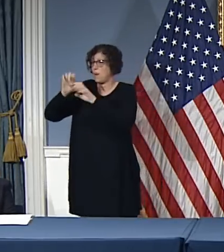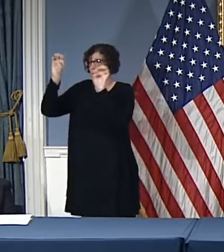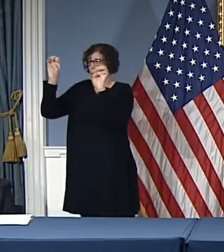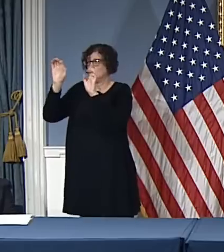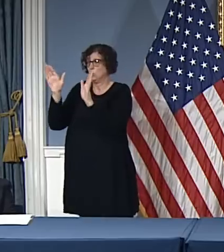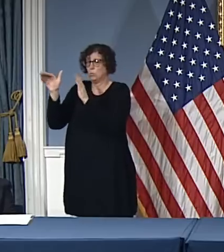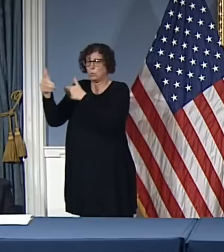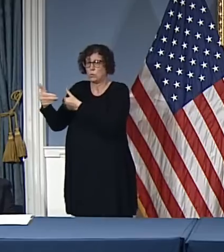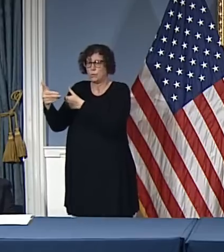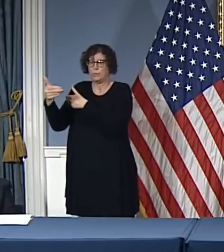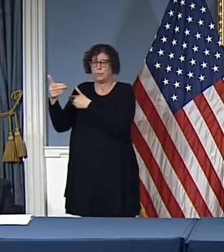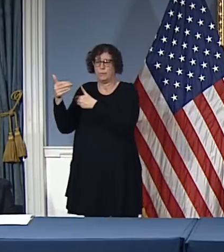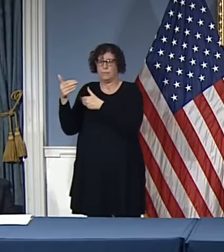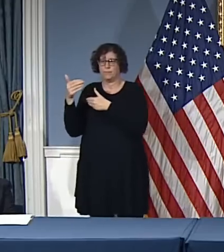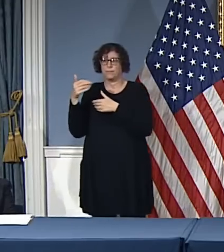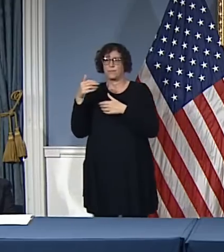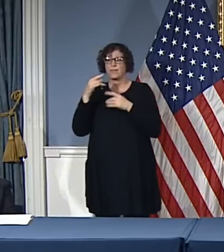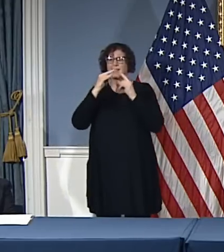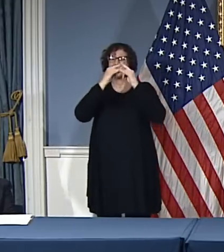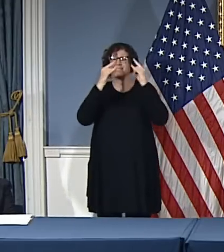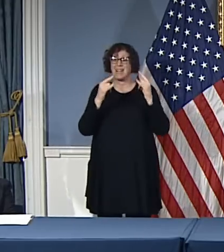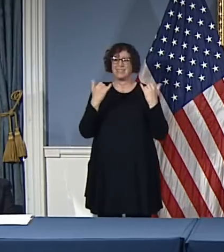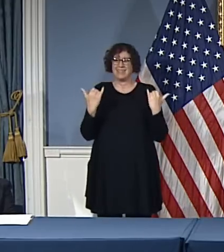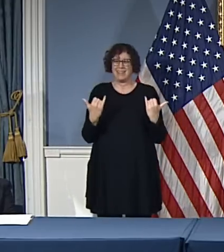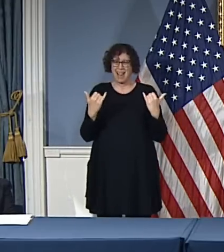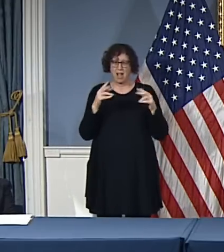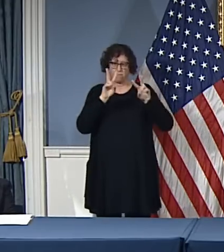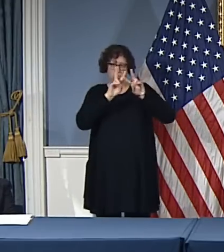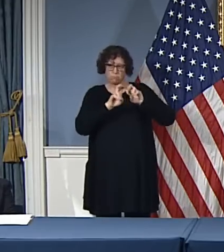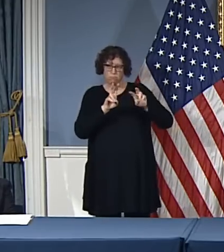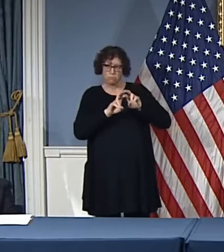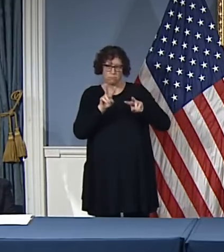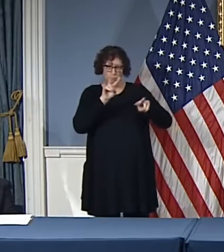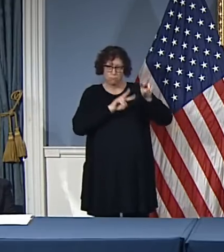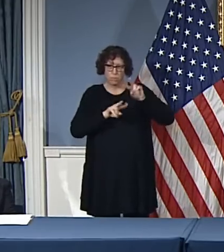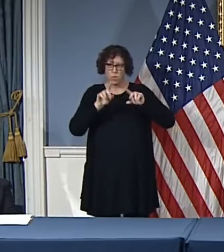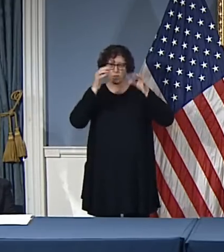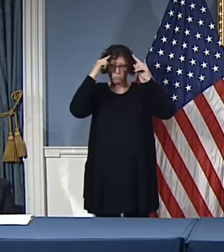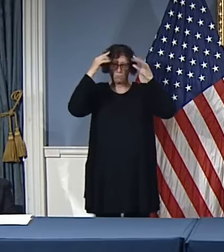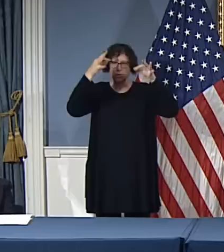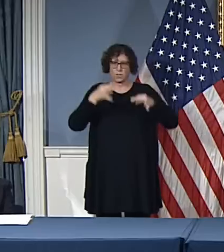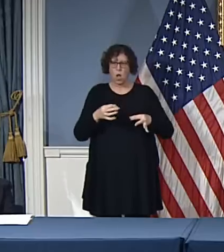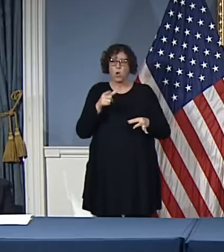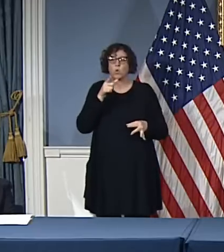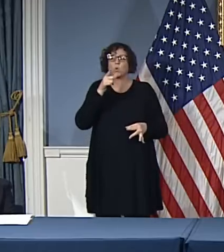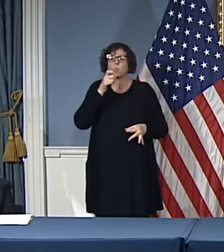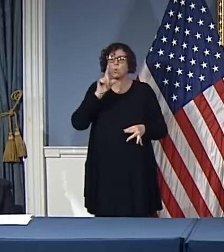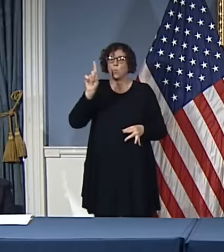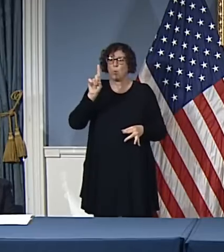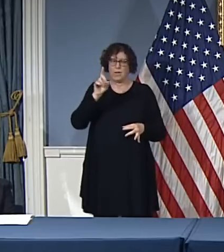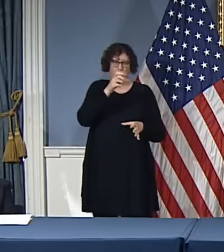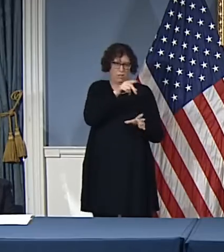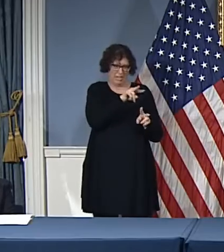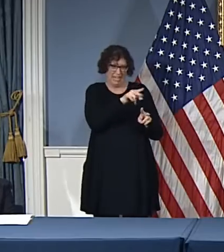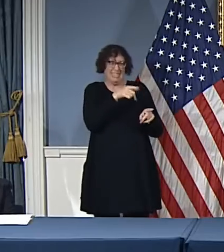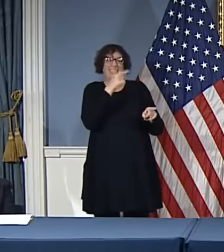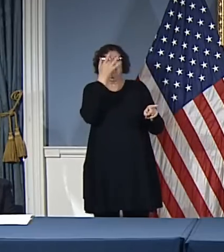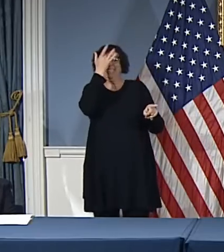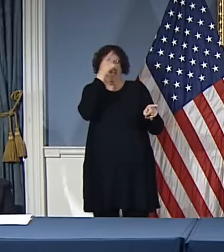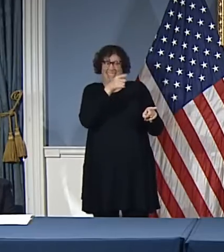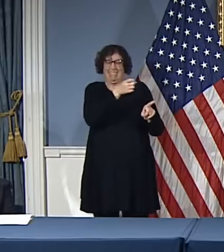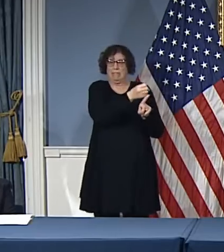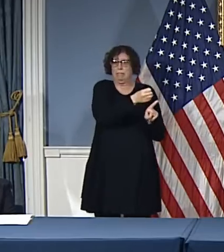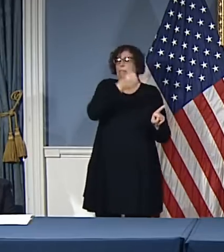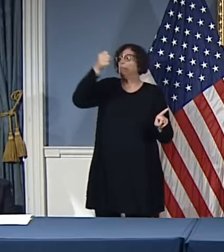But the tent has allowed us to have them be mild illness to be assessed in a different place to not take up the emergency